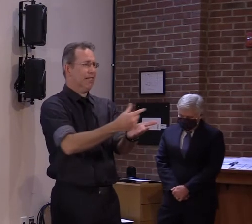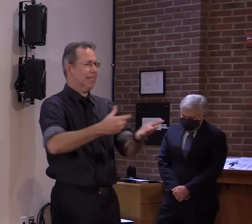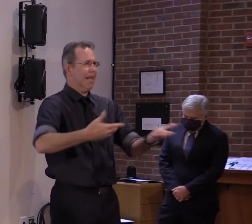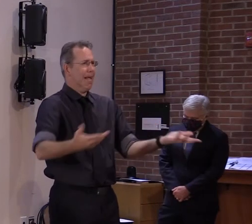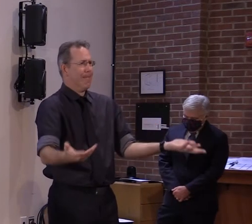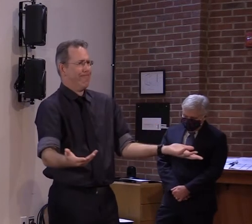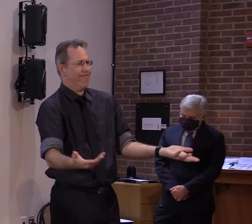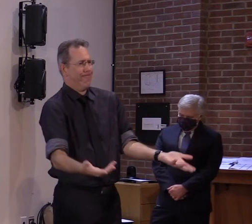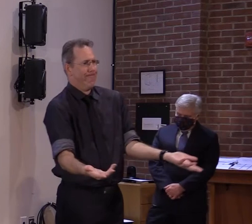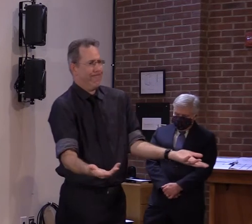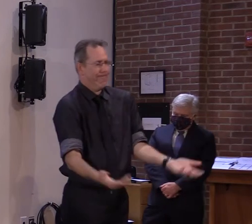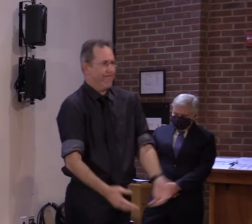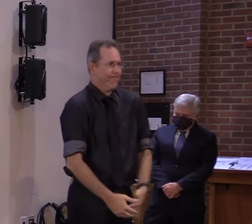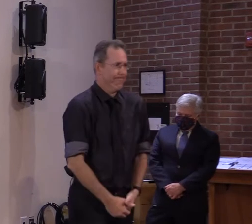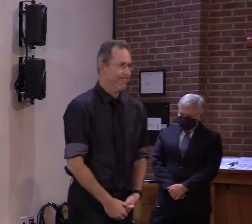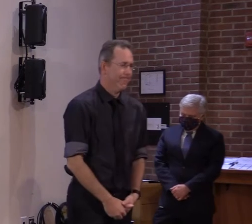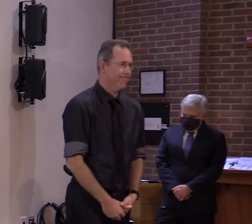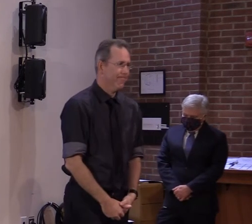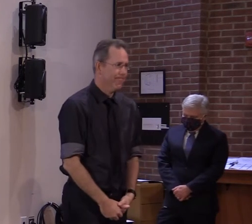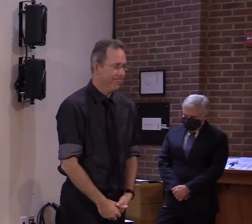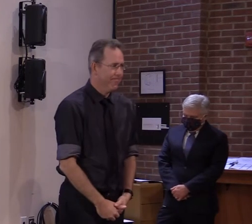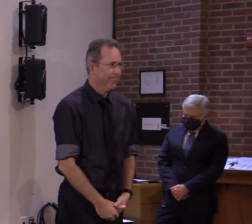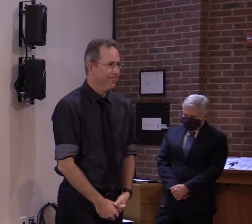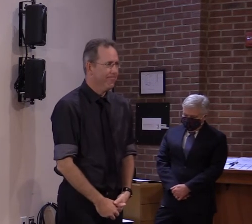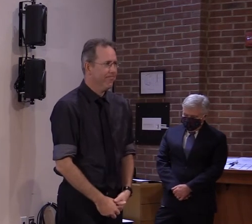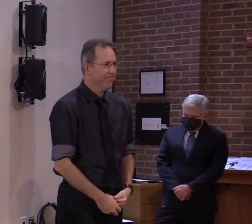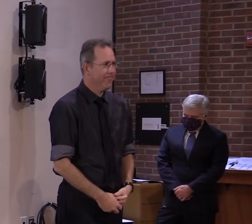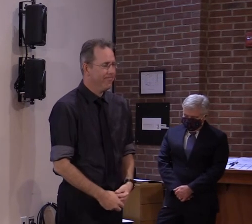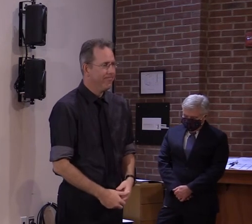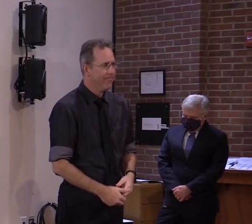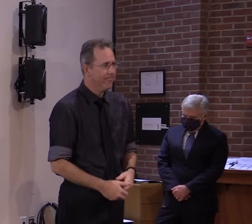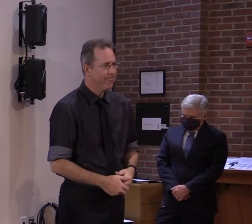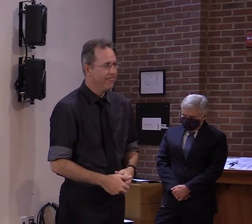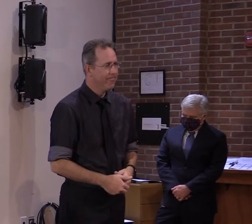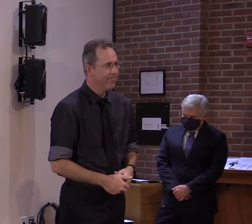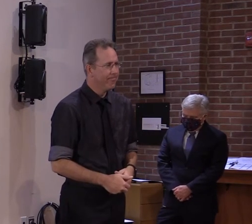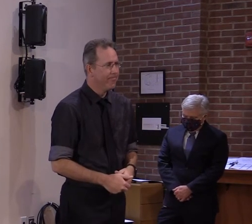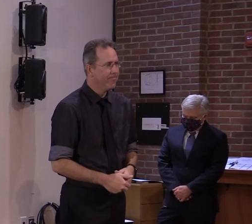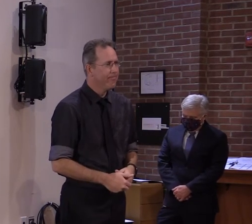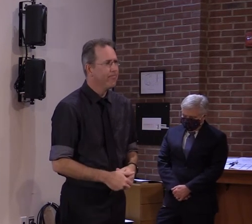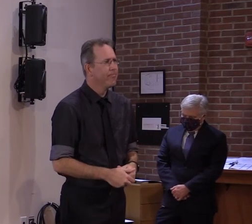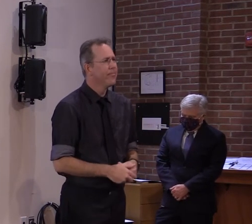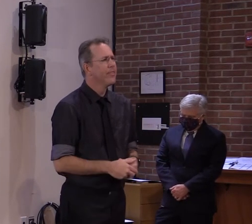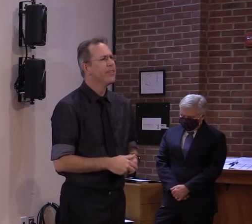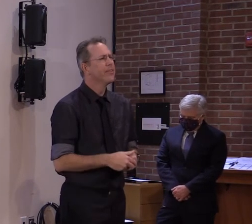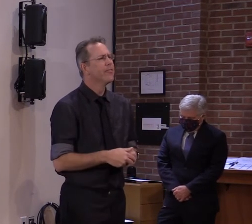the virology community, there are three different attack routes